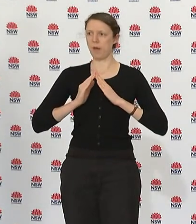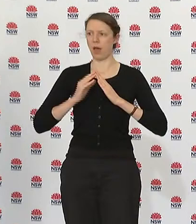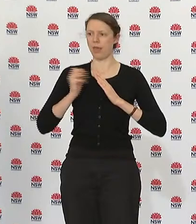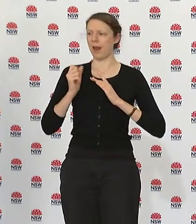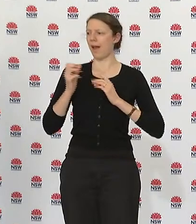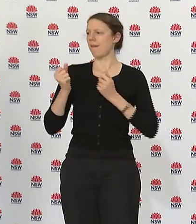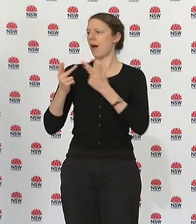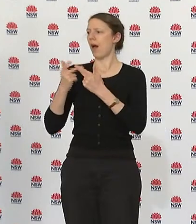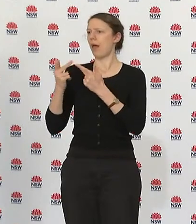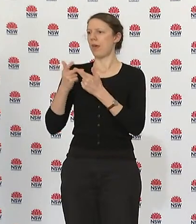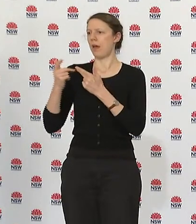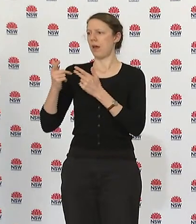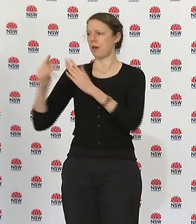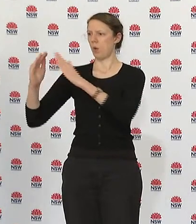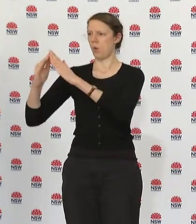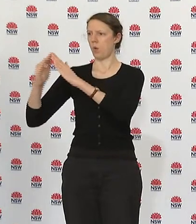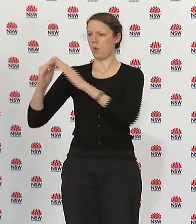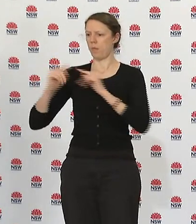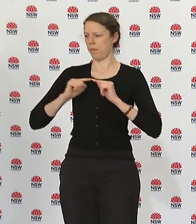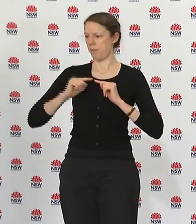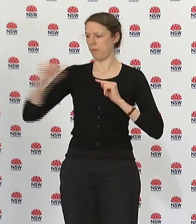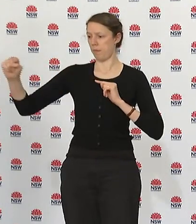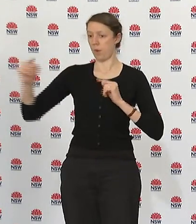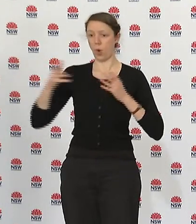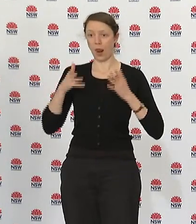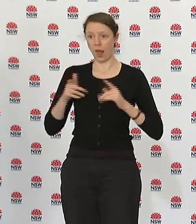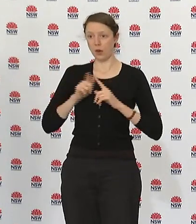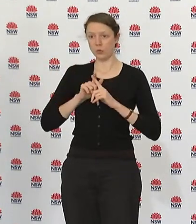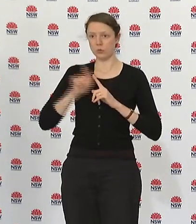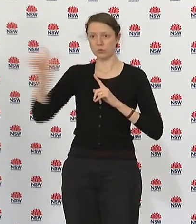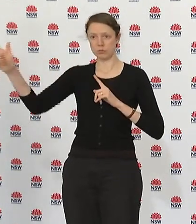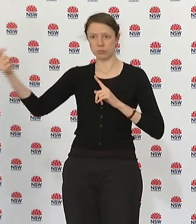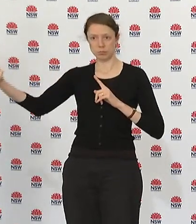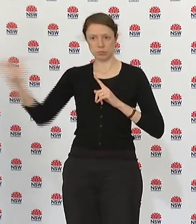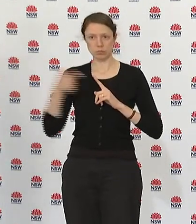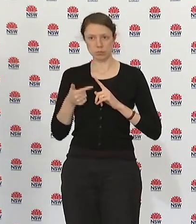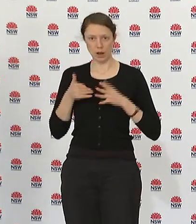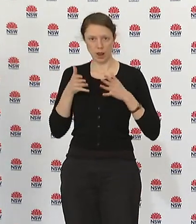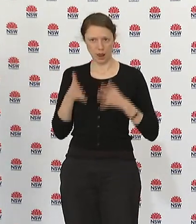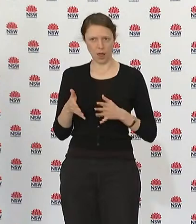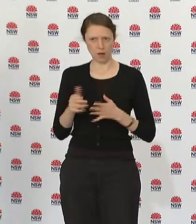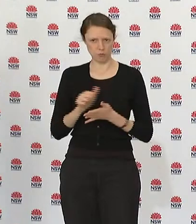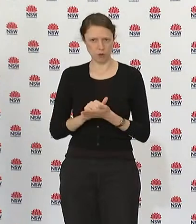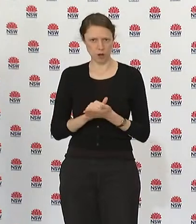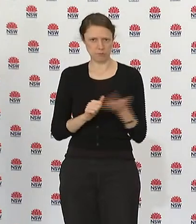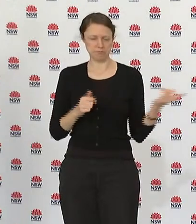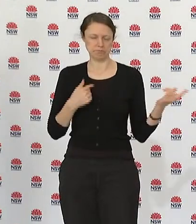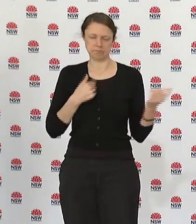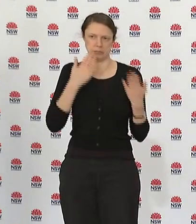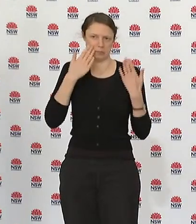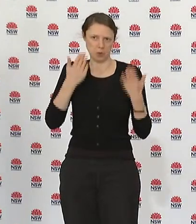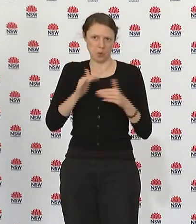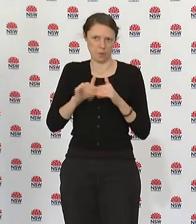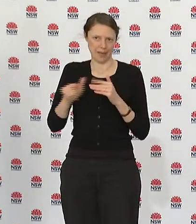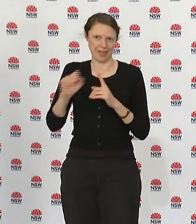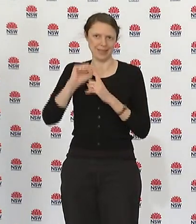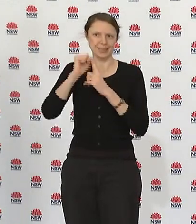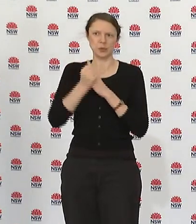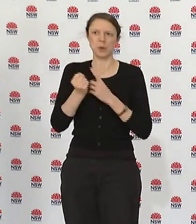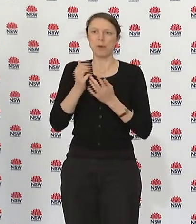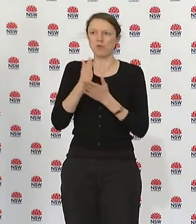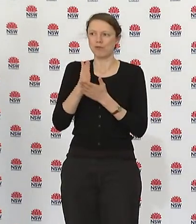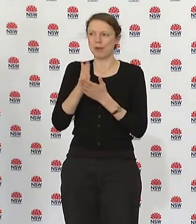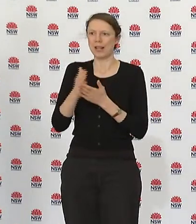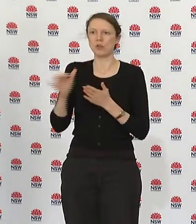not creating undue risk there? I'm not sure of that, of those circumstances, but the bottom line is you're not